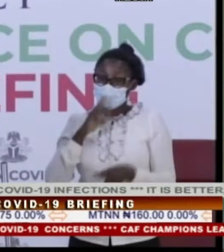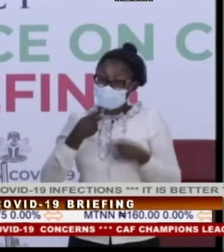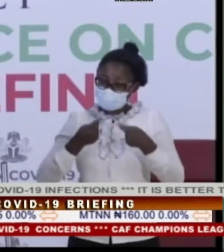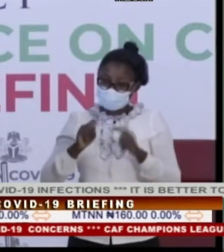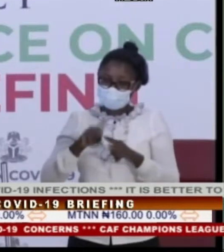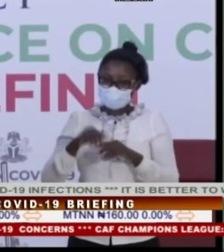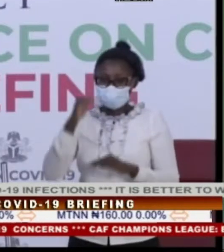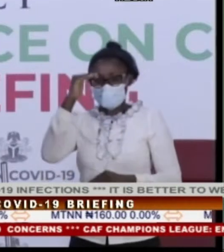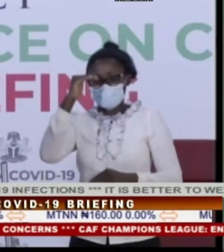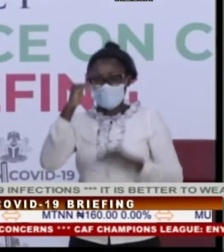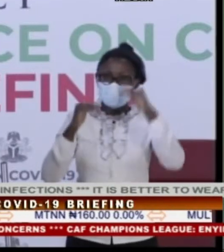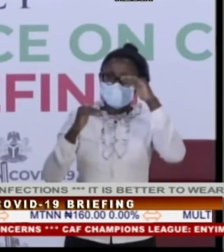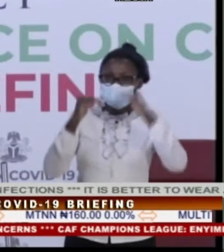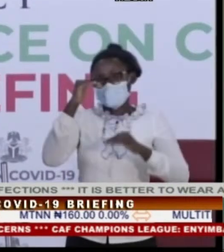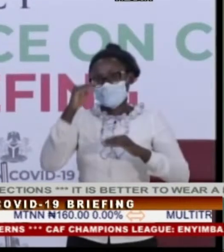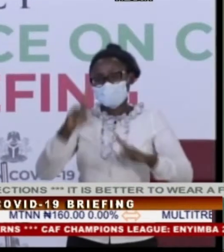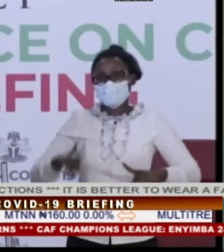to meet